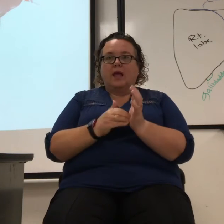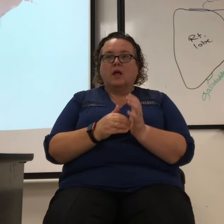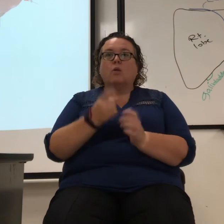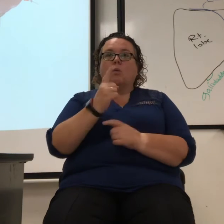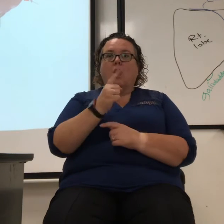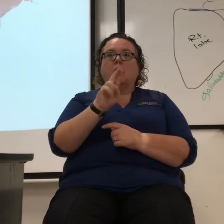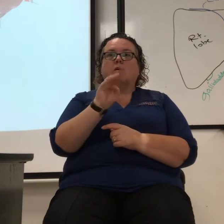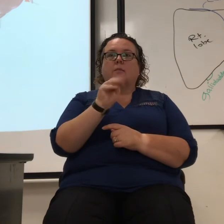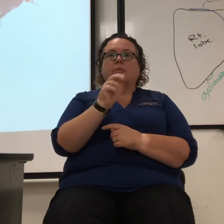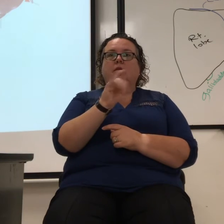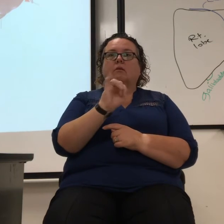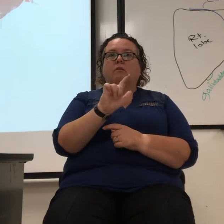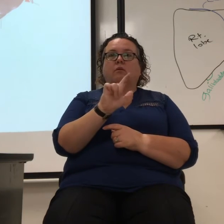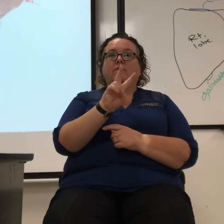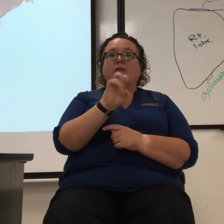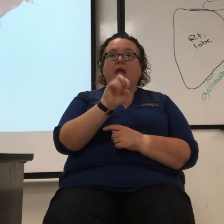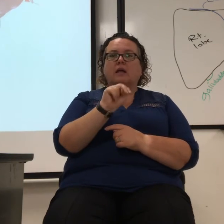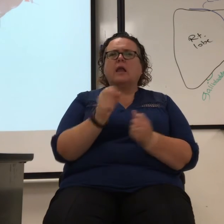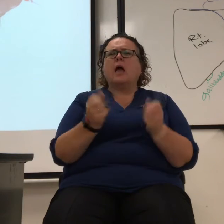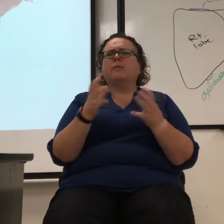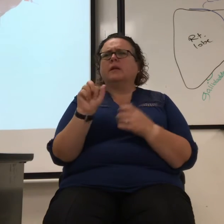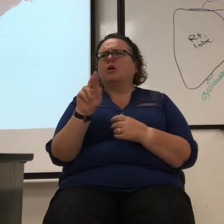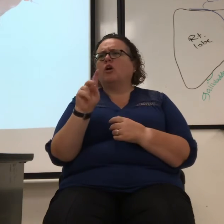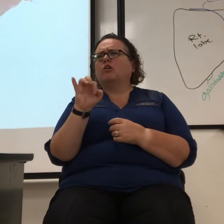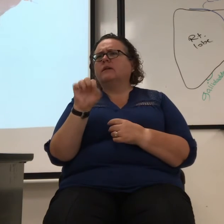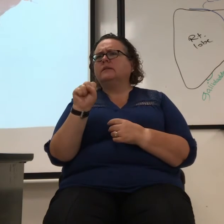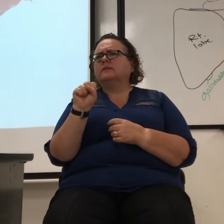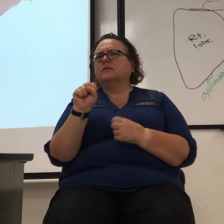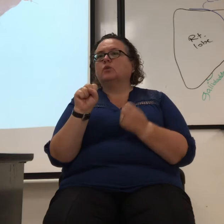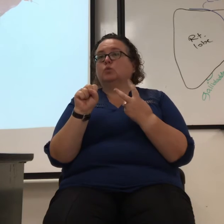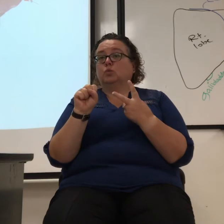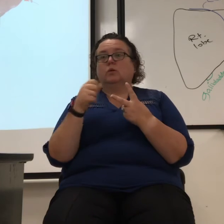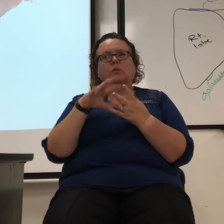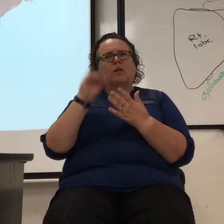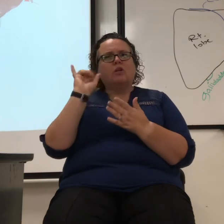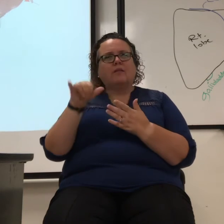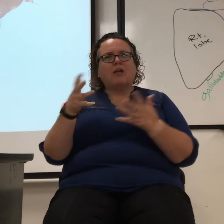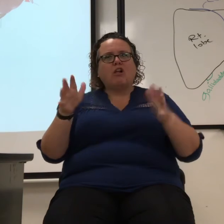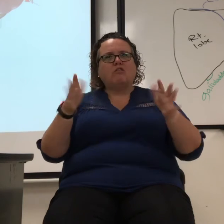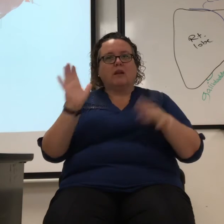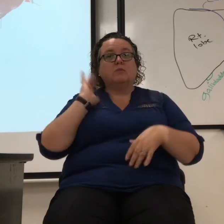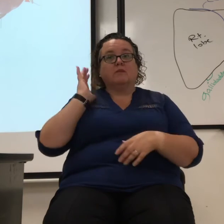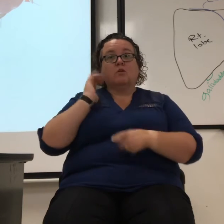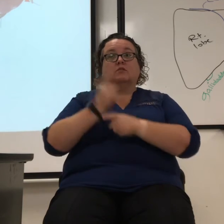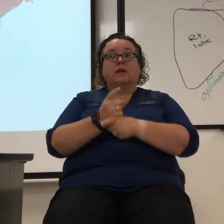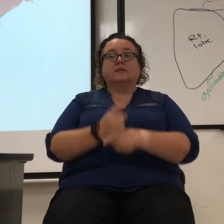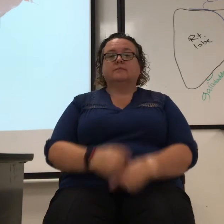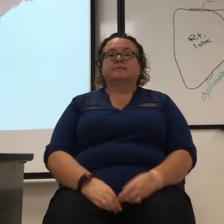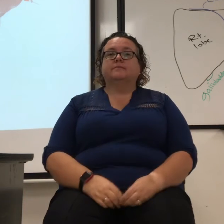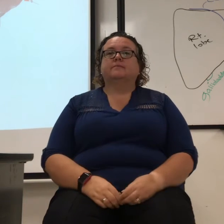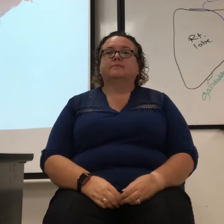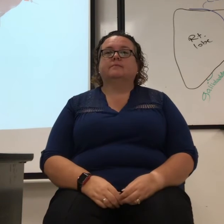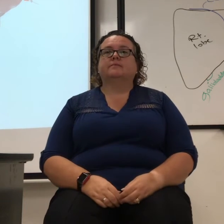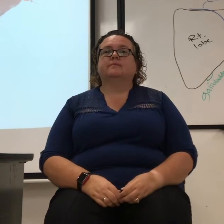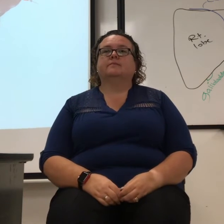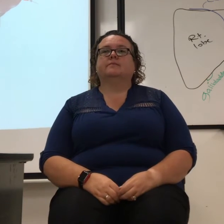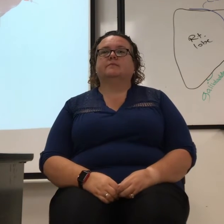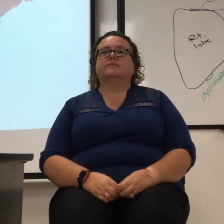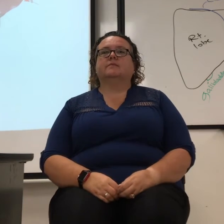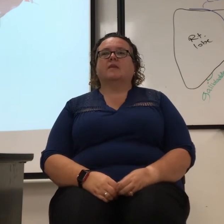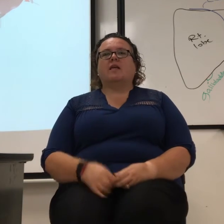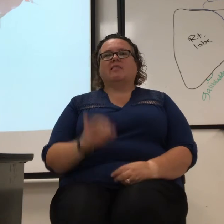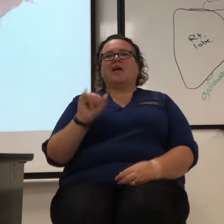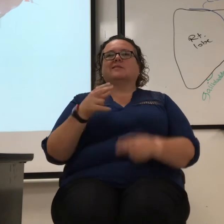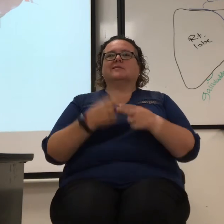umbilical vein, and how many arteries? Two. That's what we learned before, right? Right there, they go out your belly